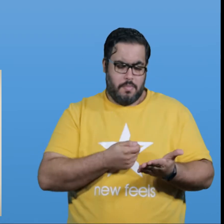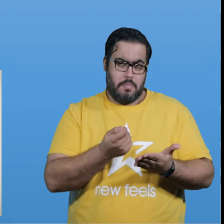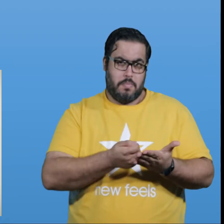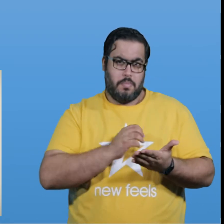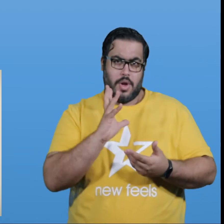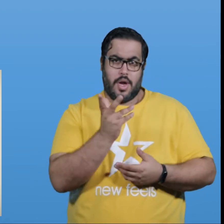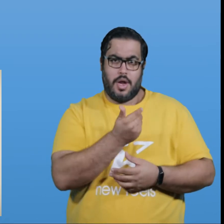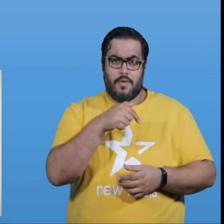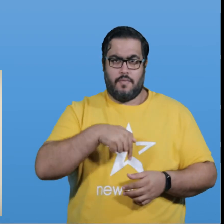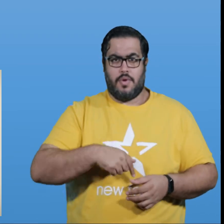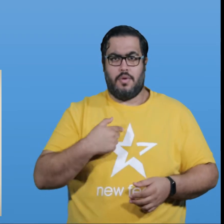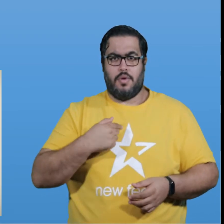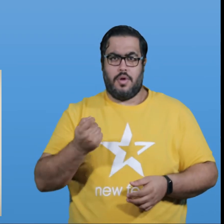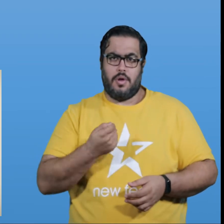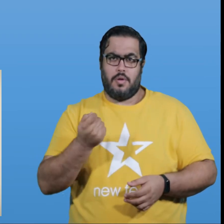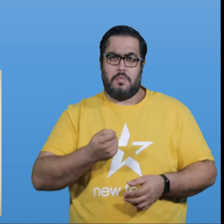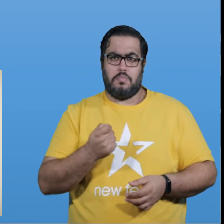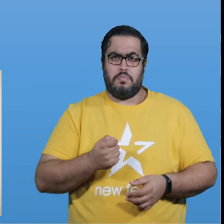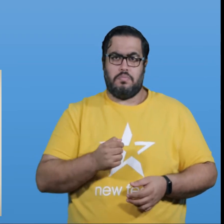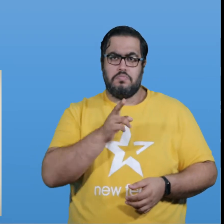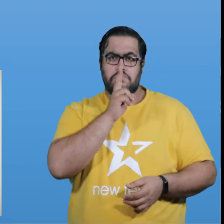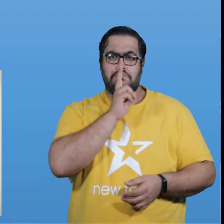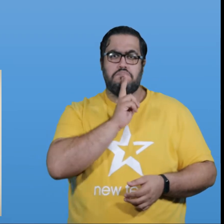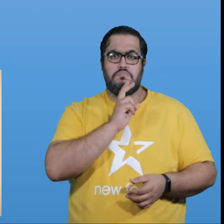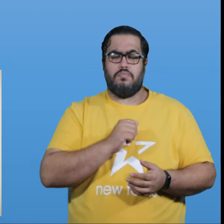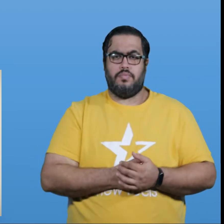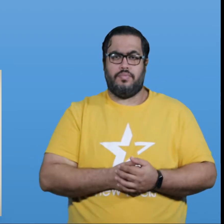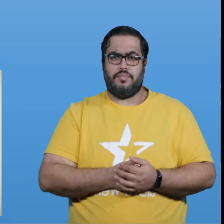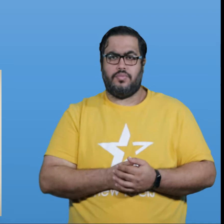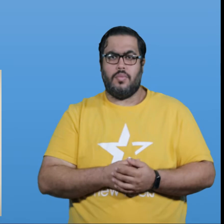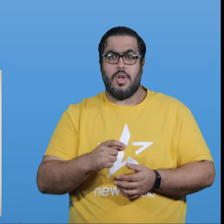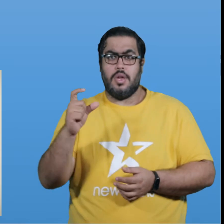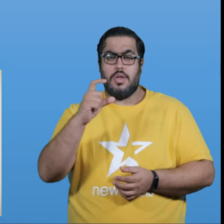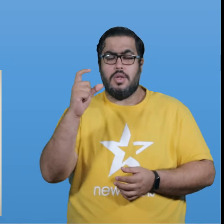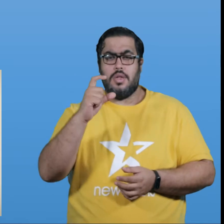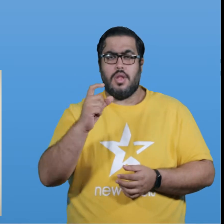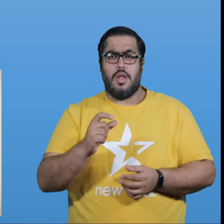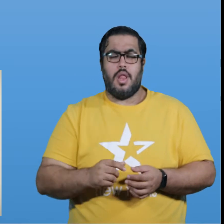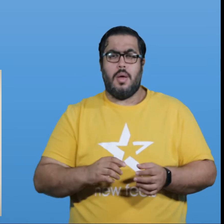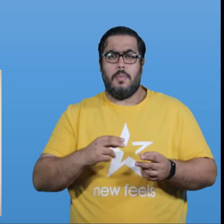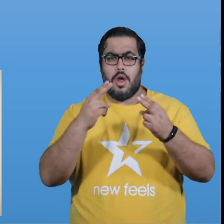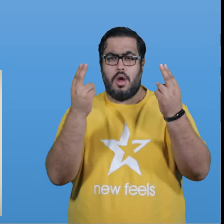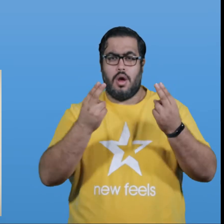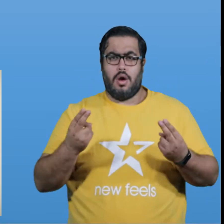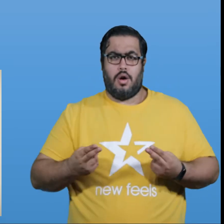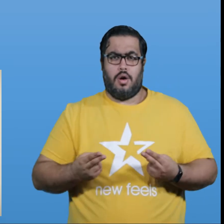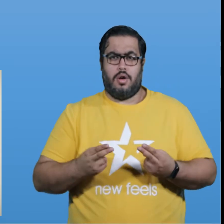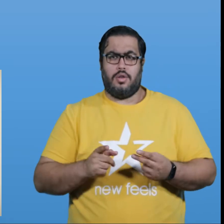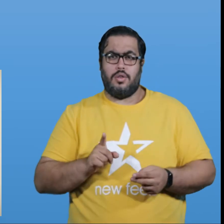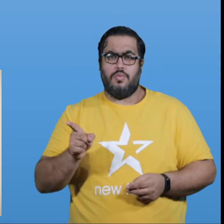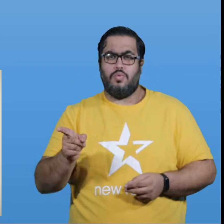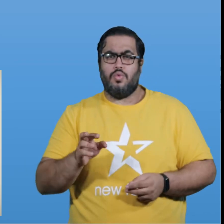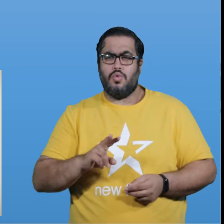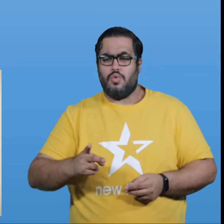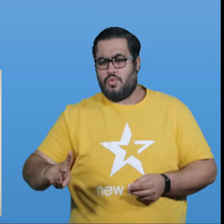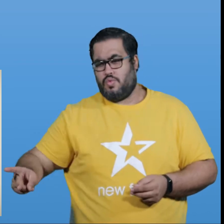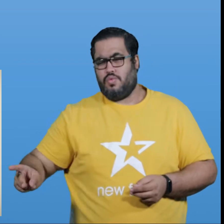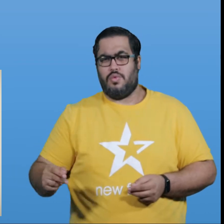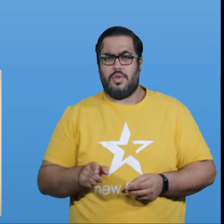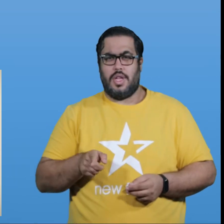images you see. Richly here is also a new vocabulary item, and it's an adverb. It means